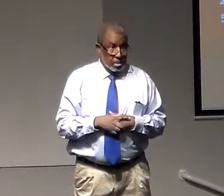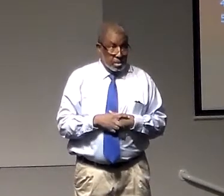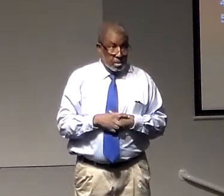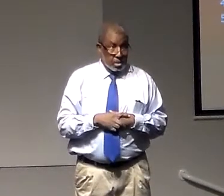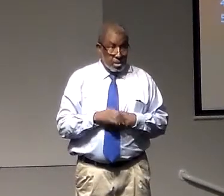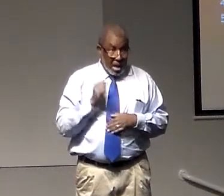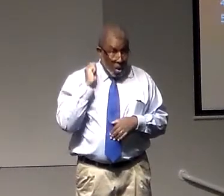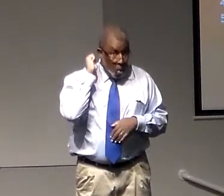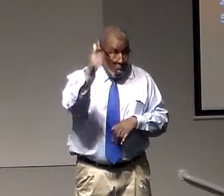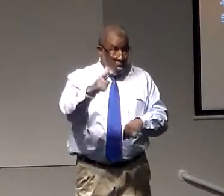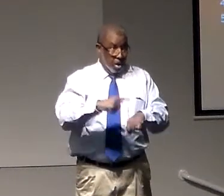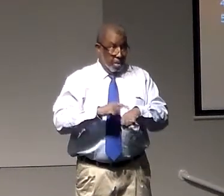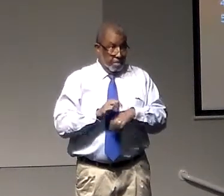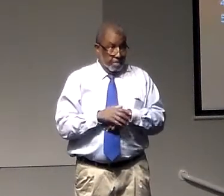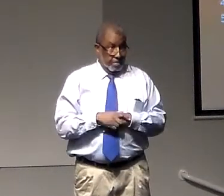or by yourself?